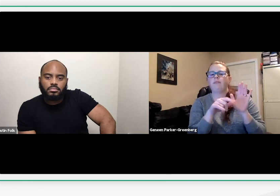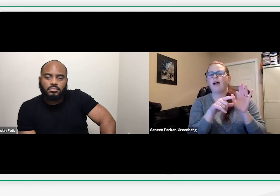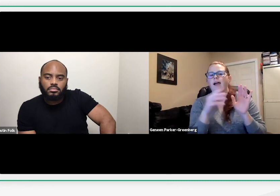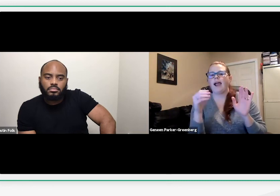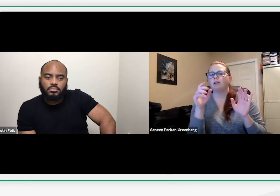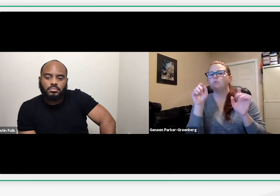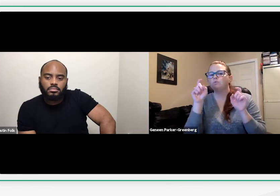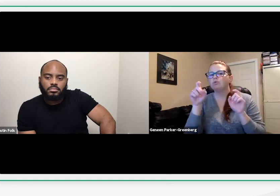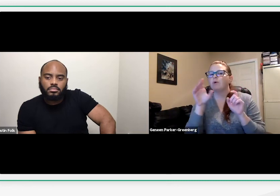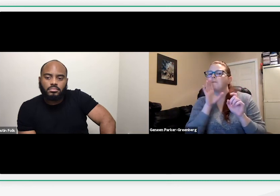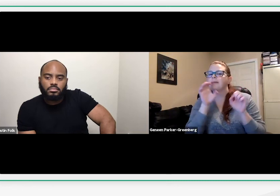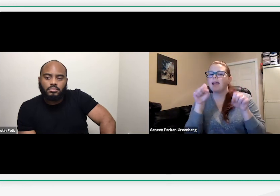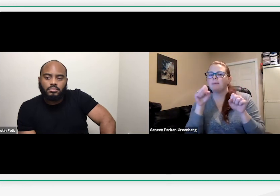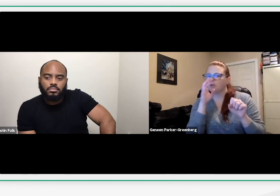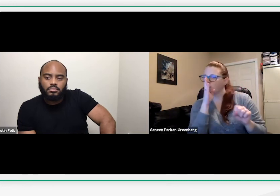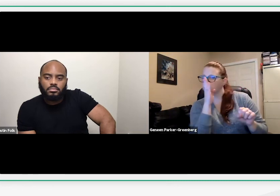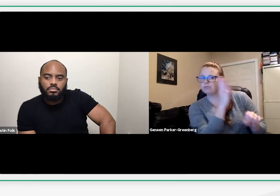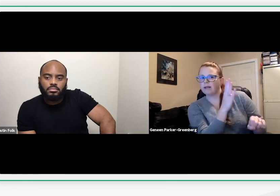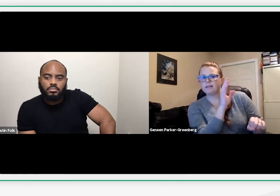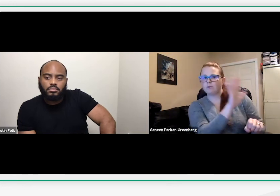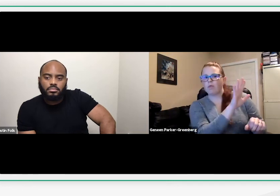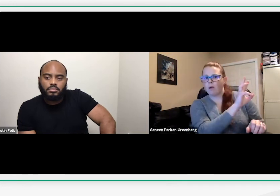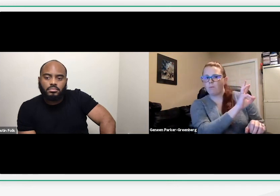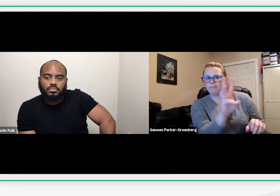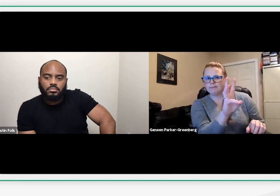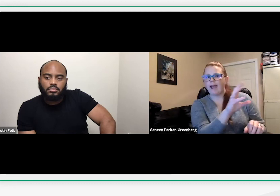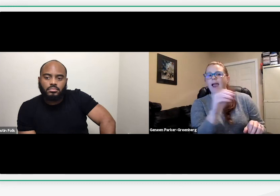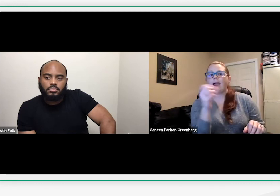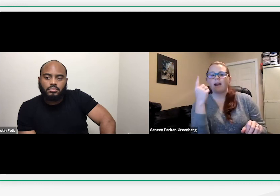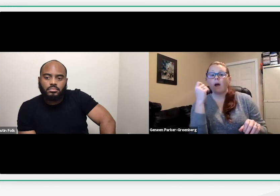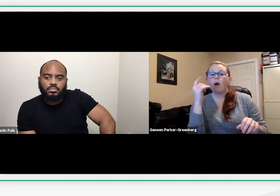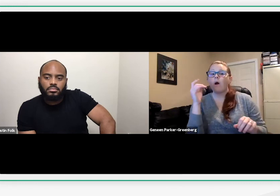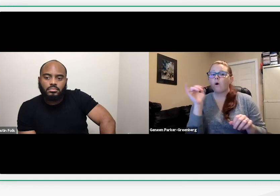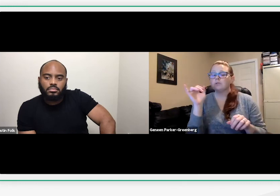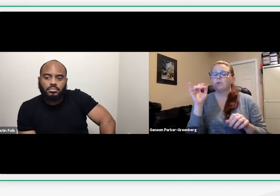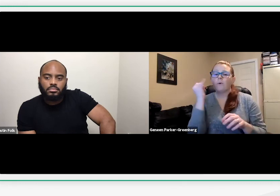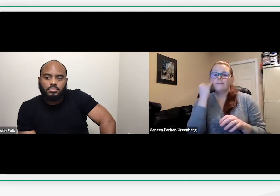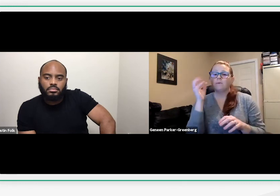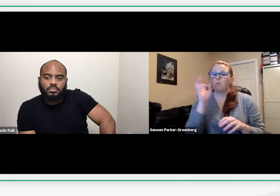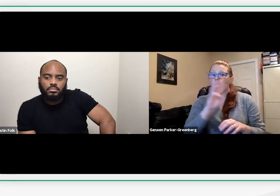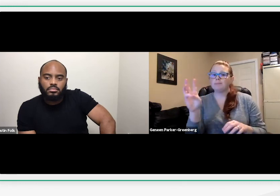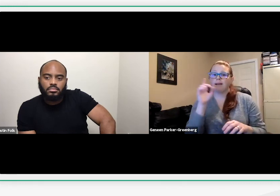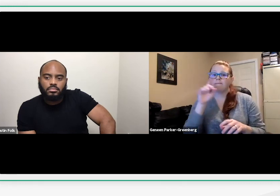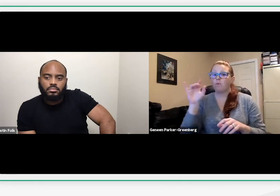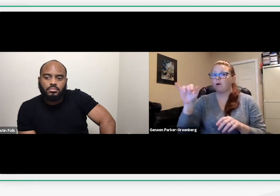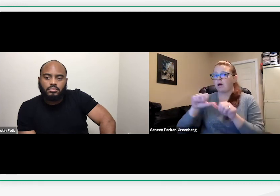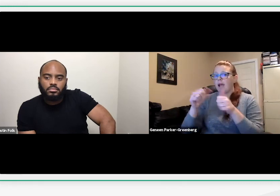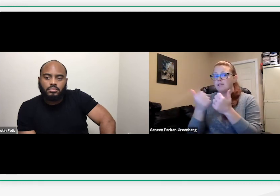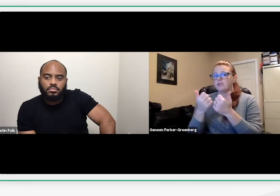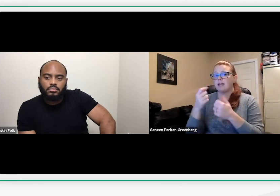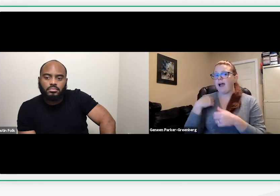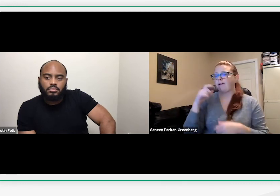working with a scam. If they have these credentials, then you should be able to go directly to their